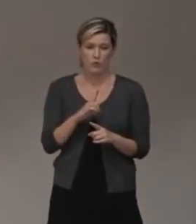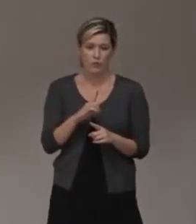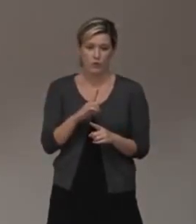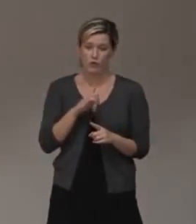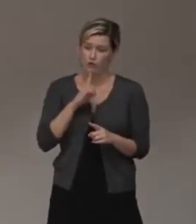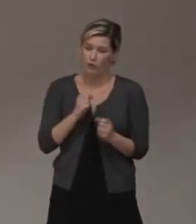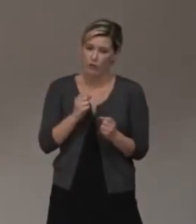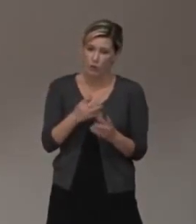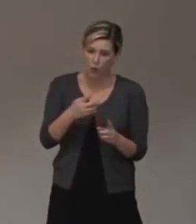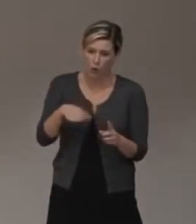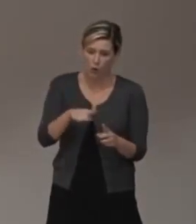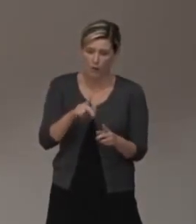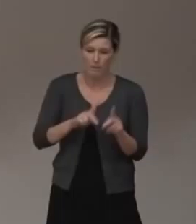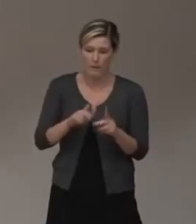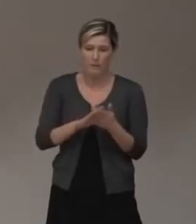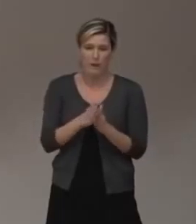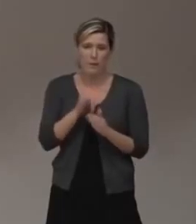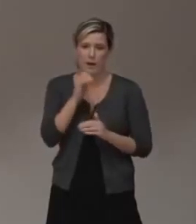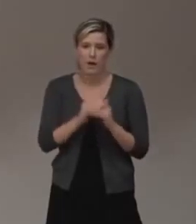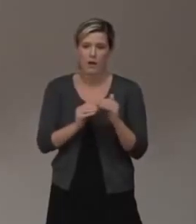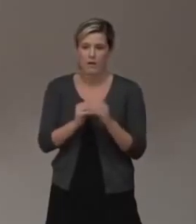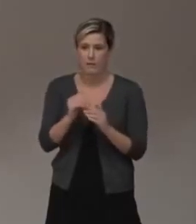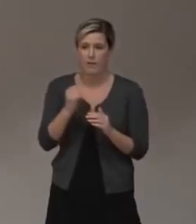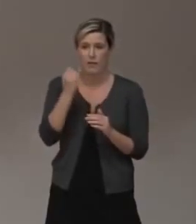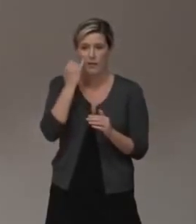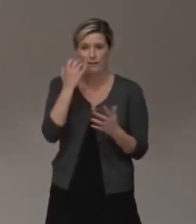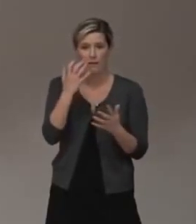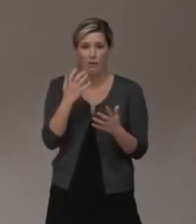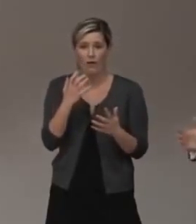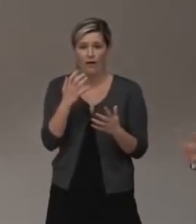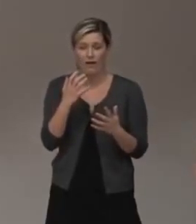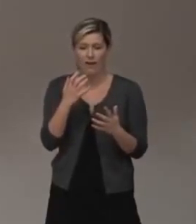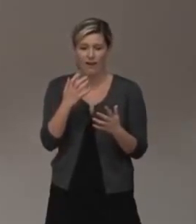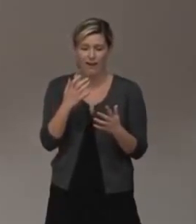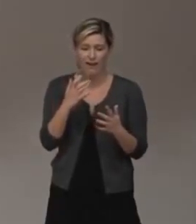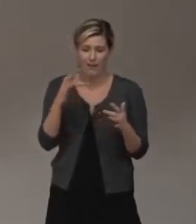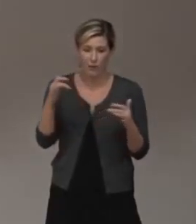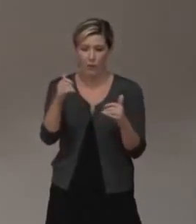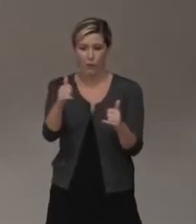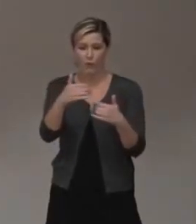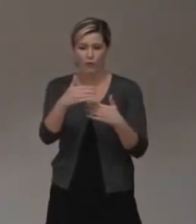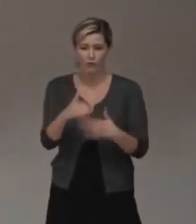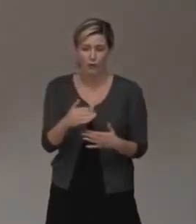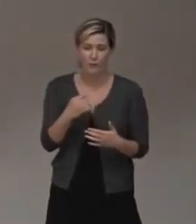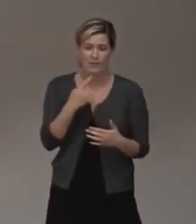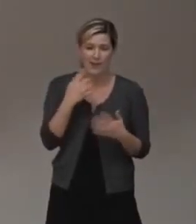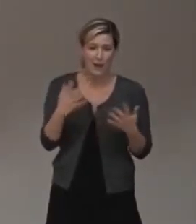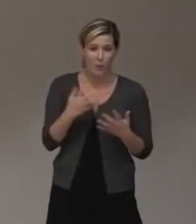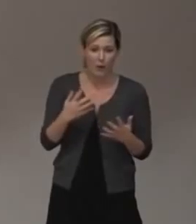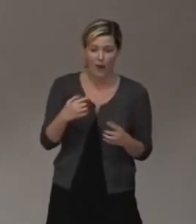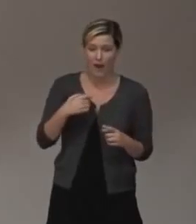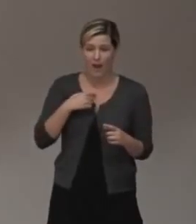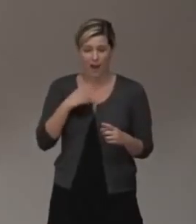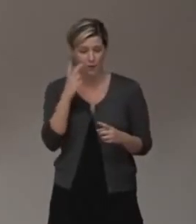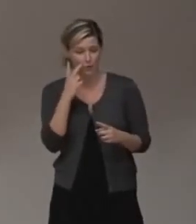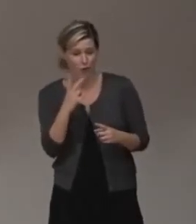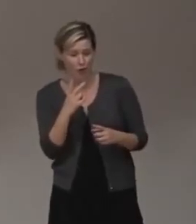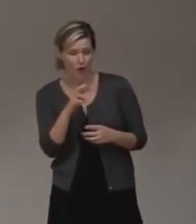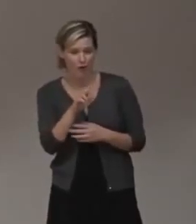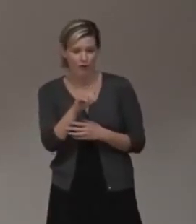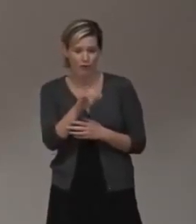very uncomfortable. If you want to ever clear out a room at a cocktail party saying, hey, I observed some racism the other day or